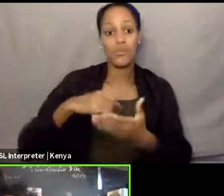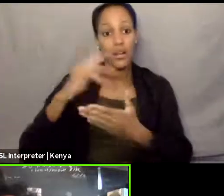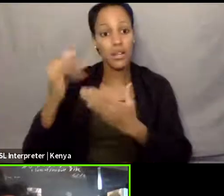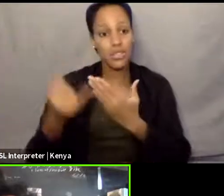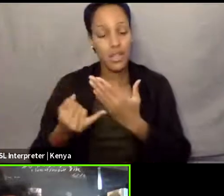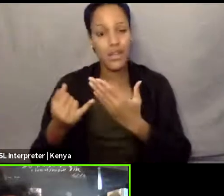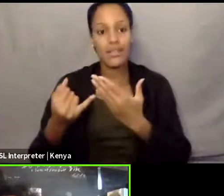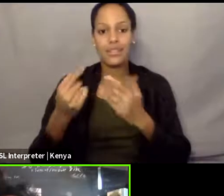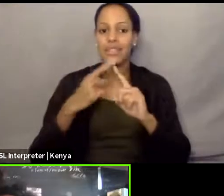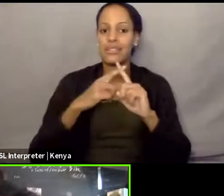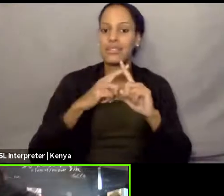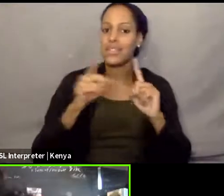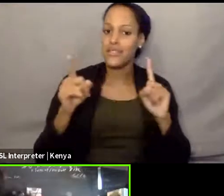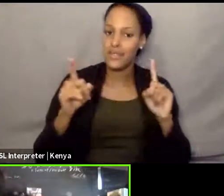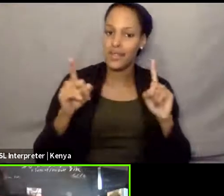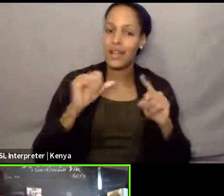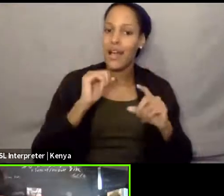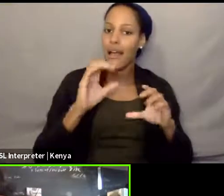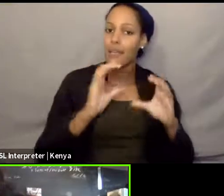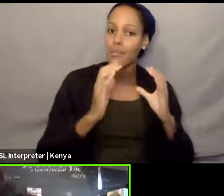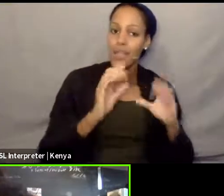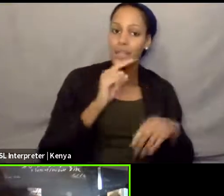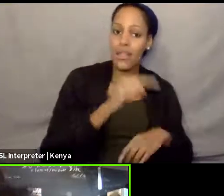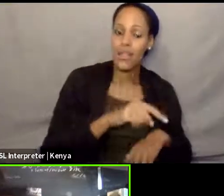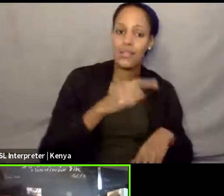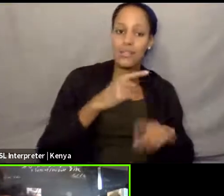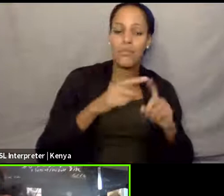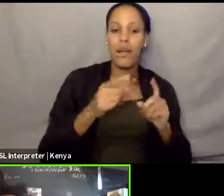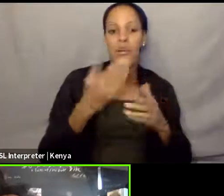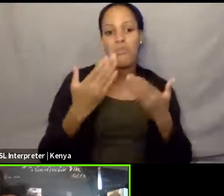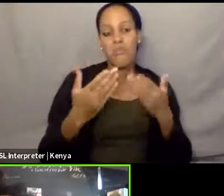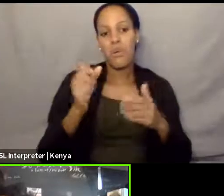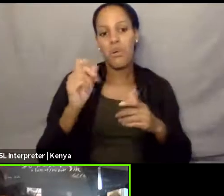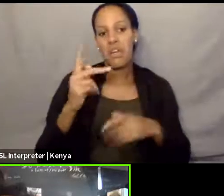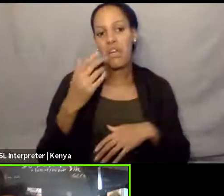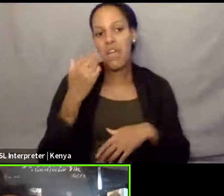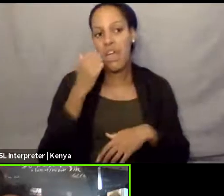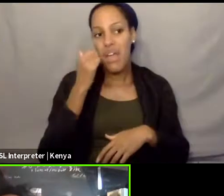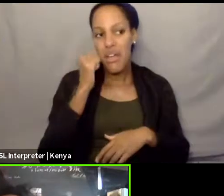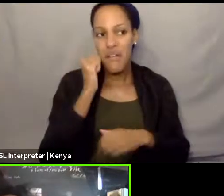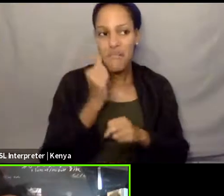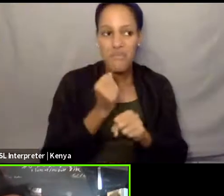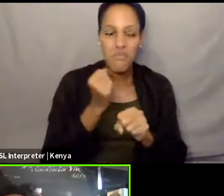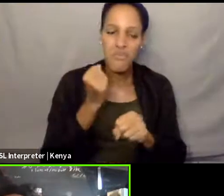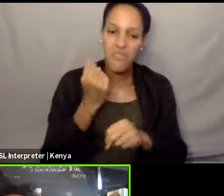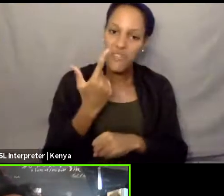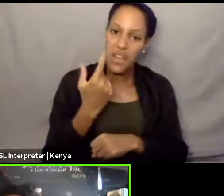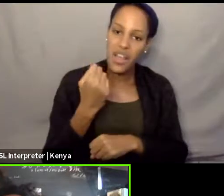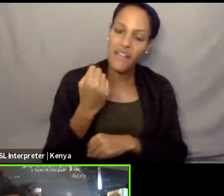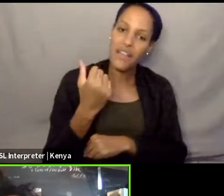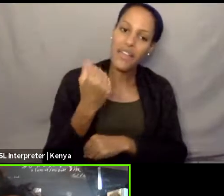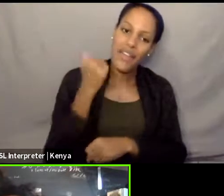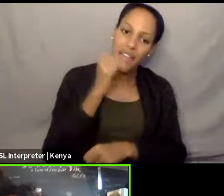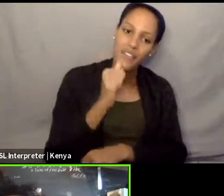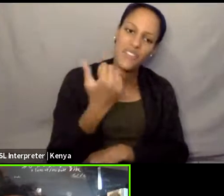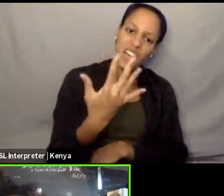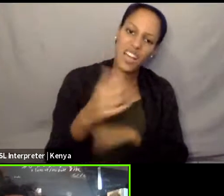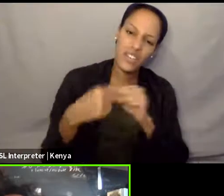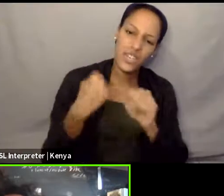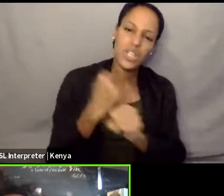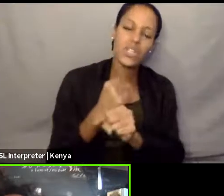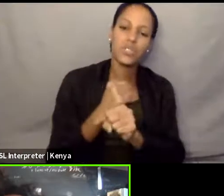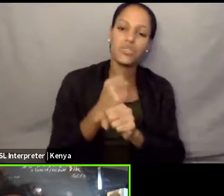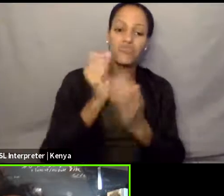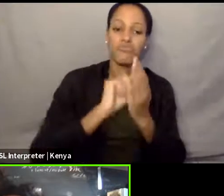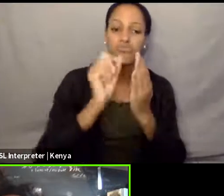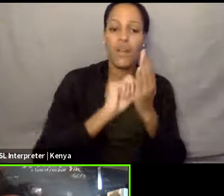different than this, to be like, okay, well, let's maybe every 5 years do a book of delights and, you